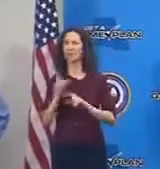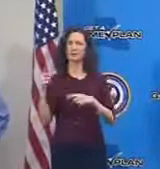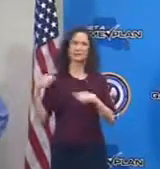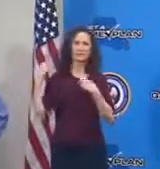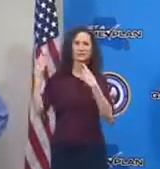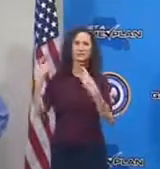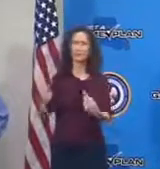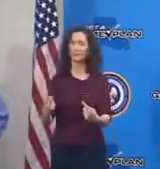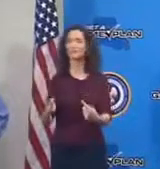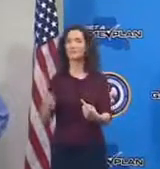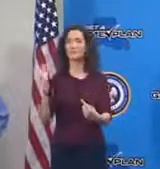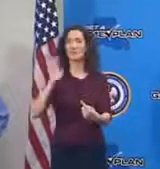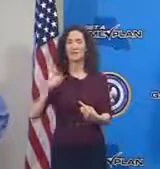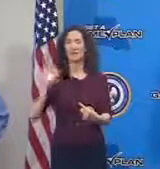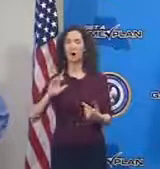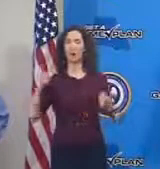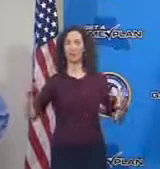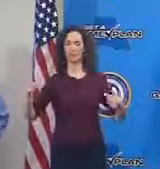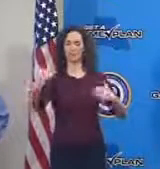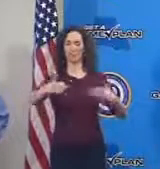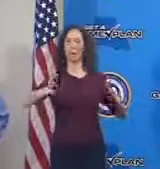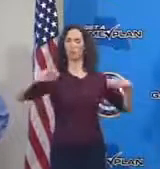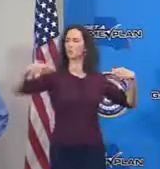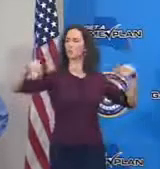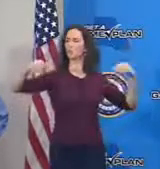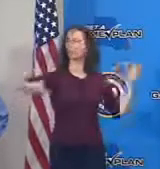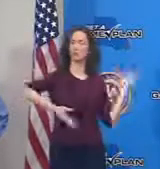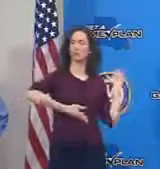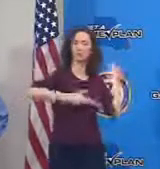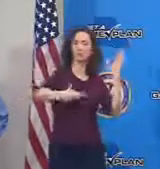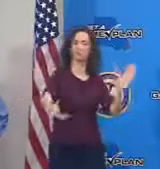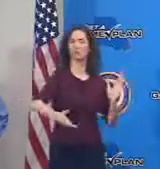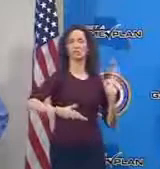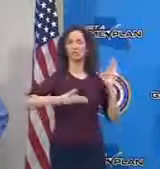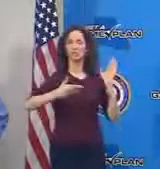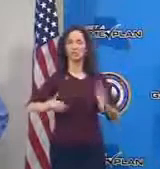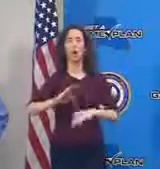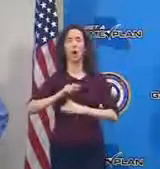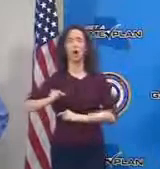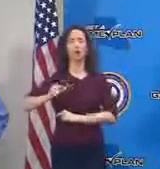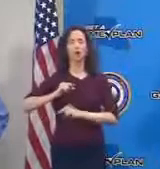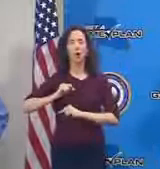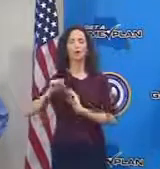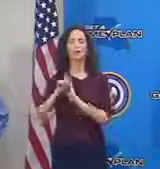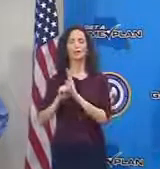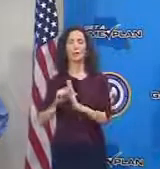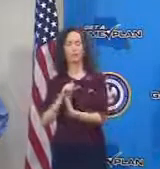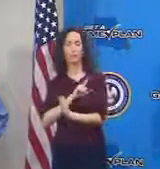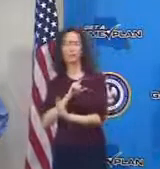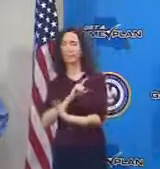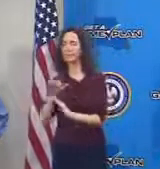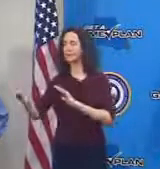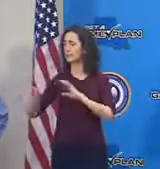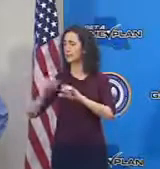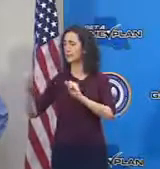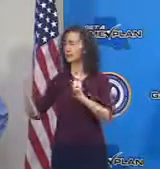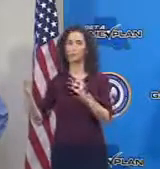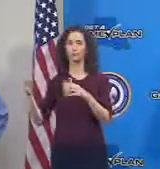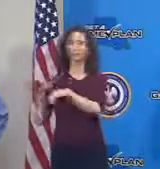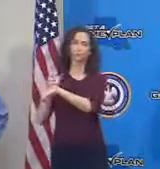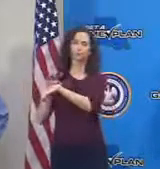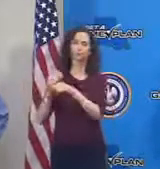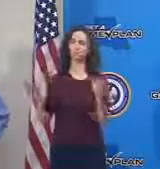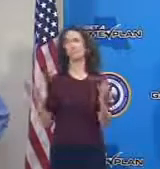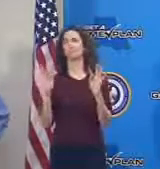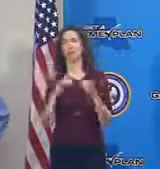old days when we had big box stores and took up all the guard and the state police and everybody else's time and energy.